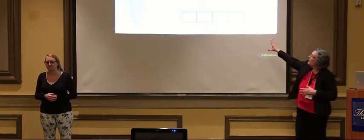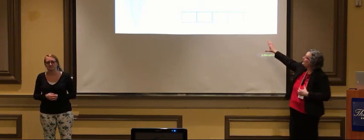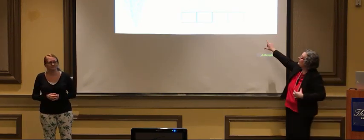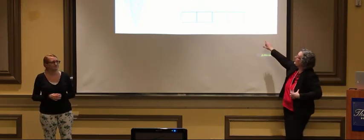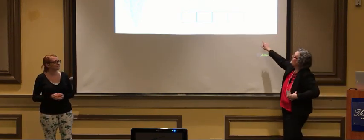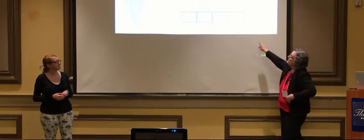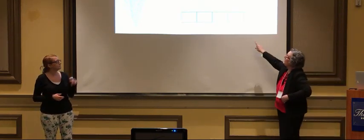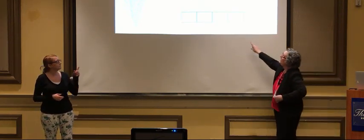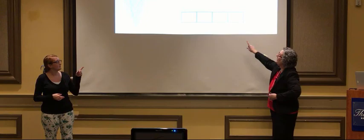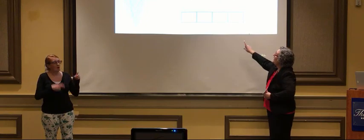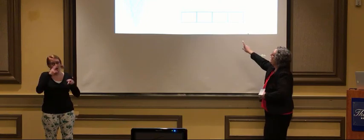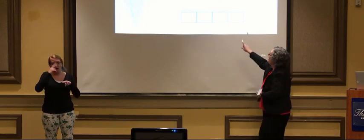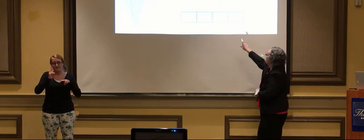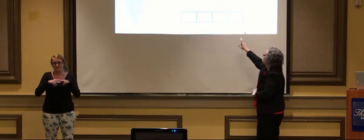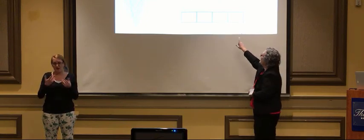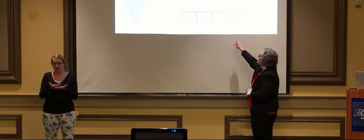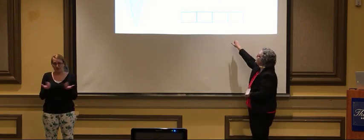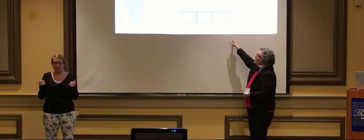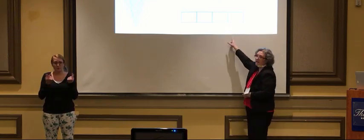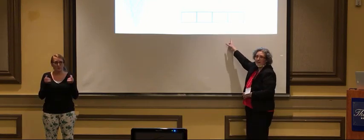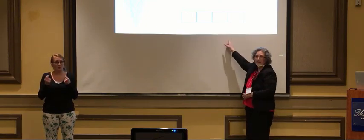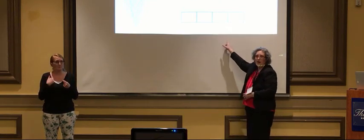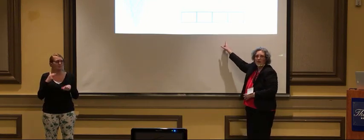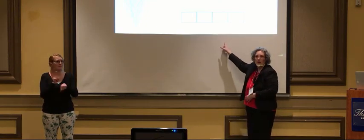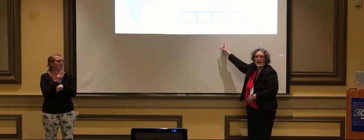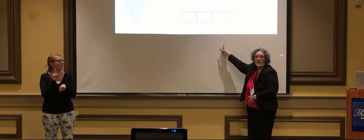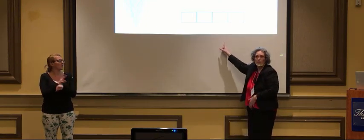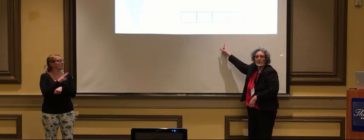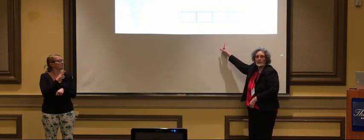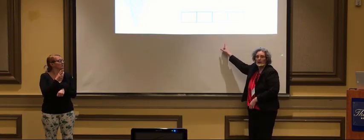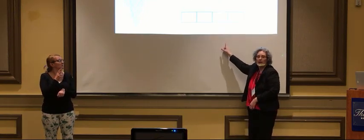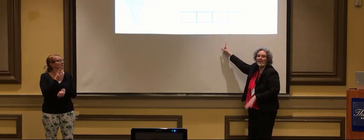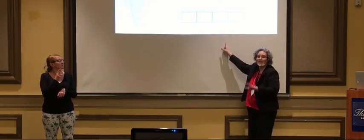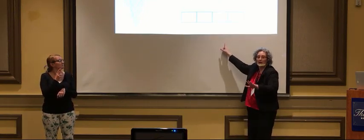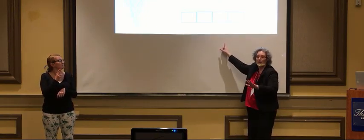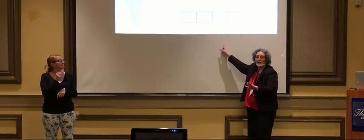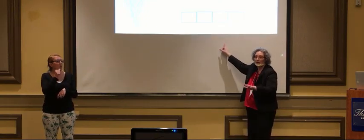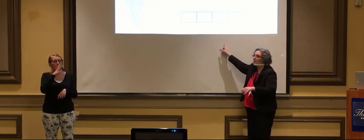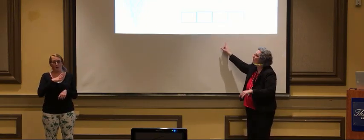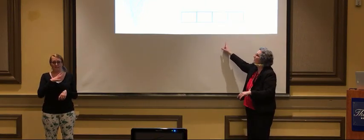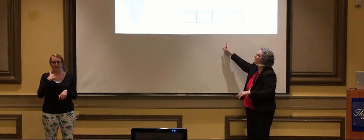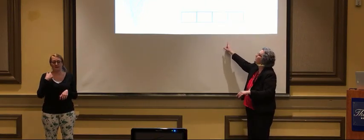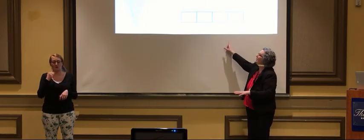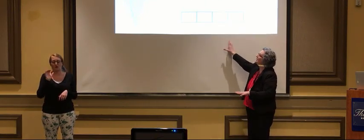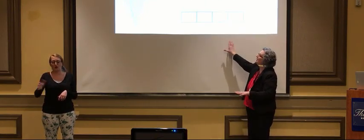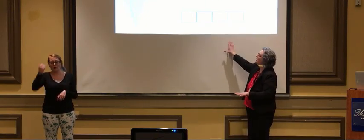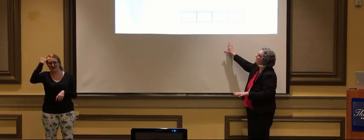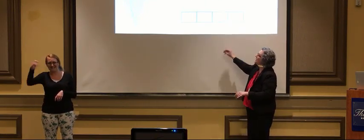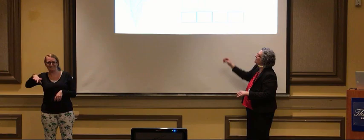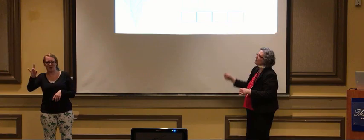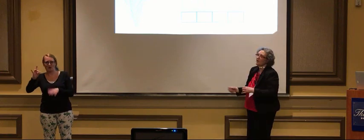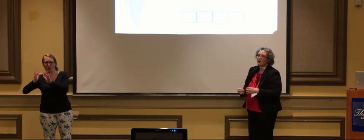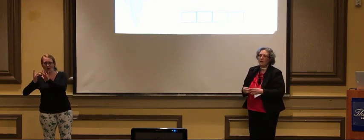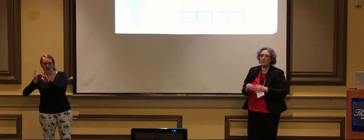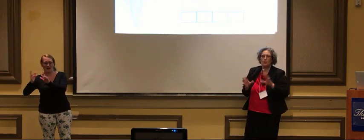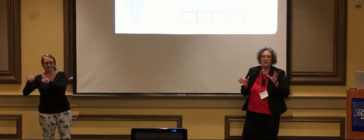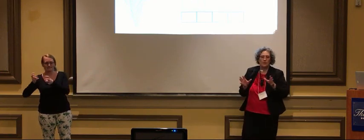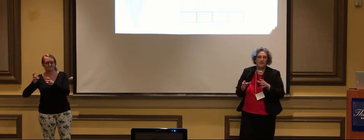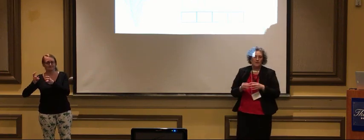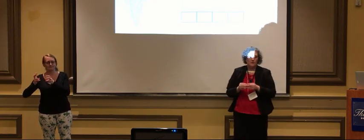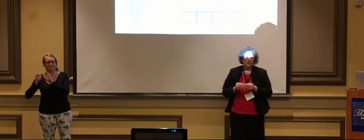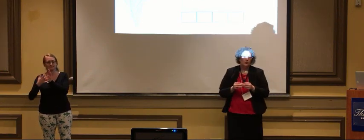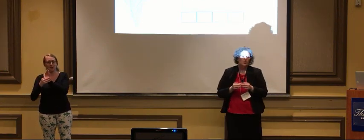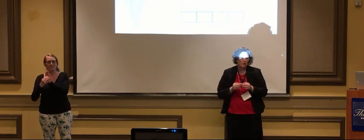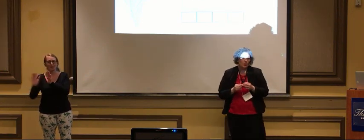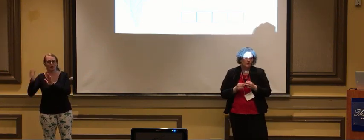Here's a fun thing that we did, and I utilized a lady's idea online related to main idea and details. We were